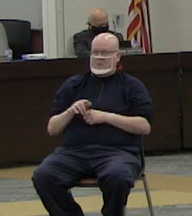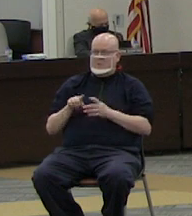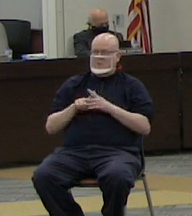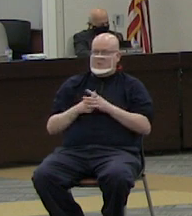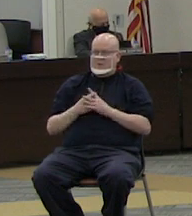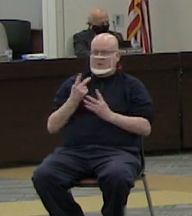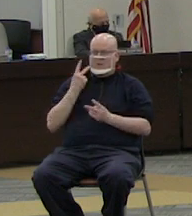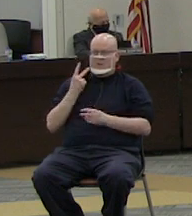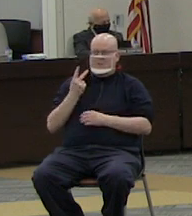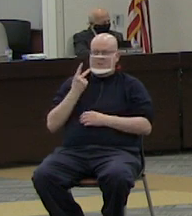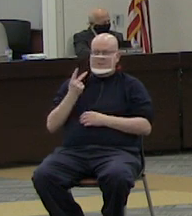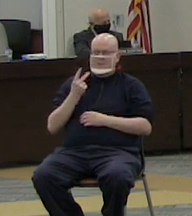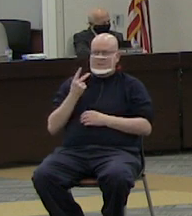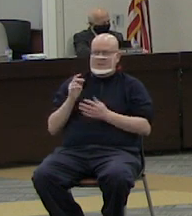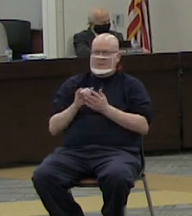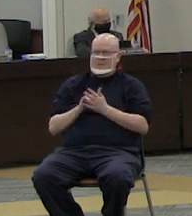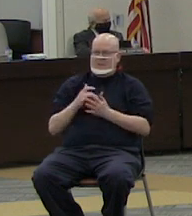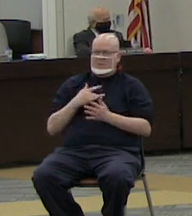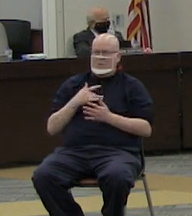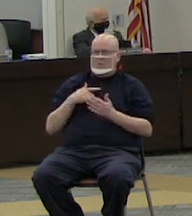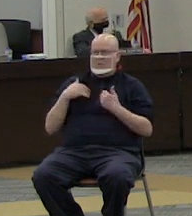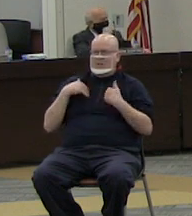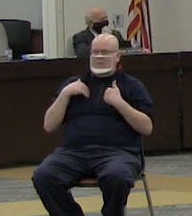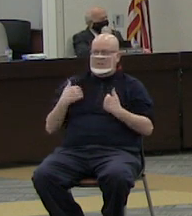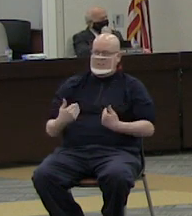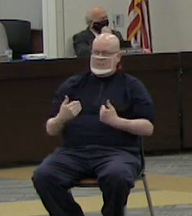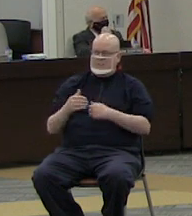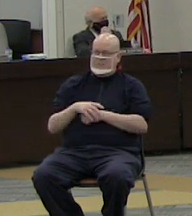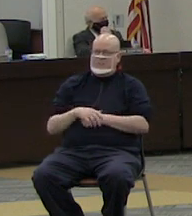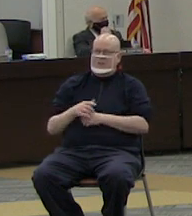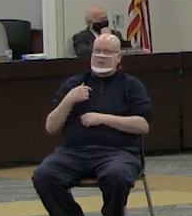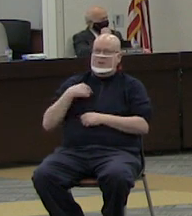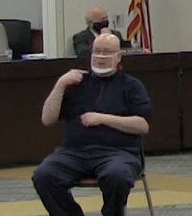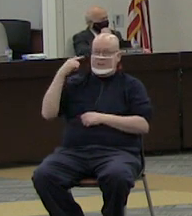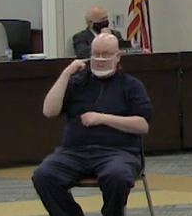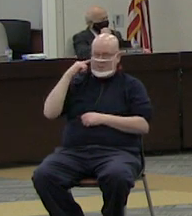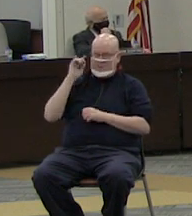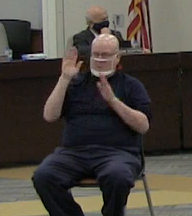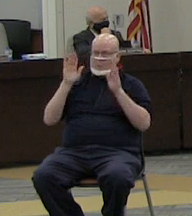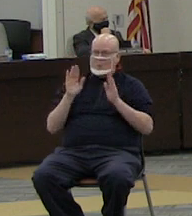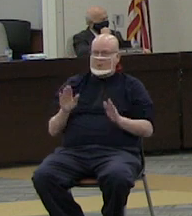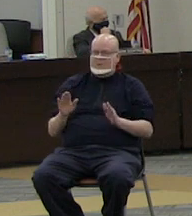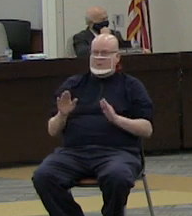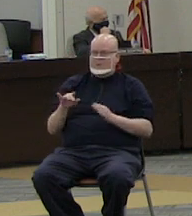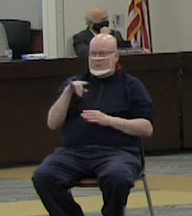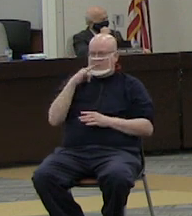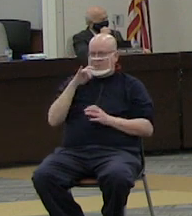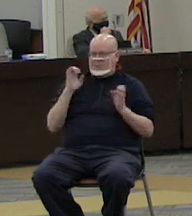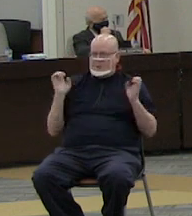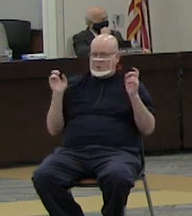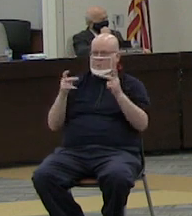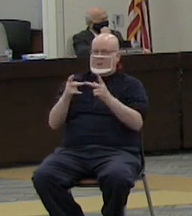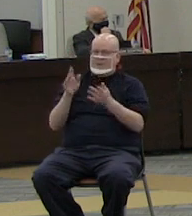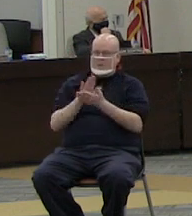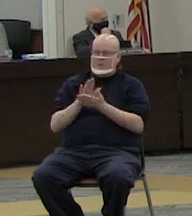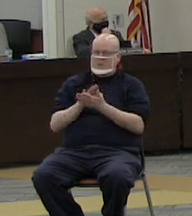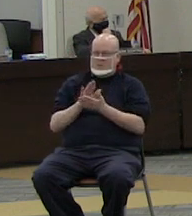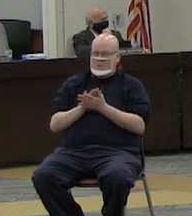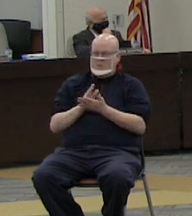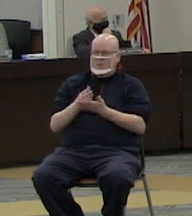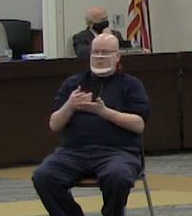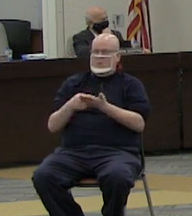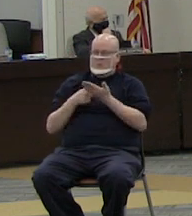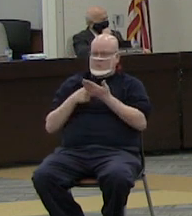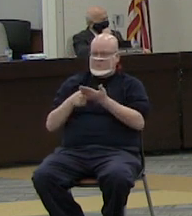get taking a toll. And I think it's going to be great to get our kids back to school together, to have dialogue.